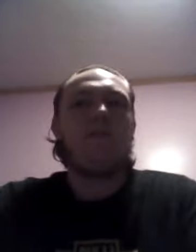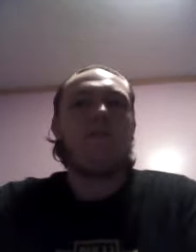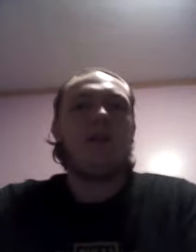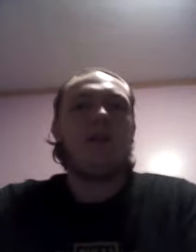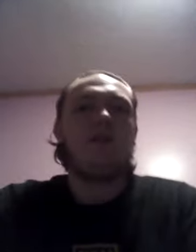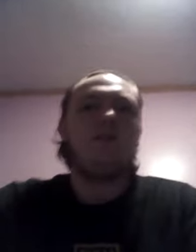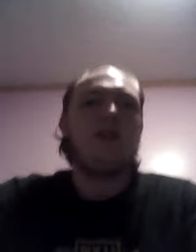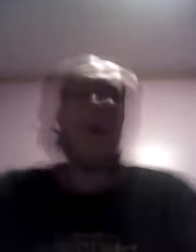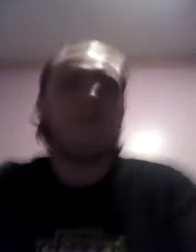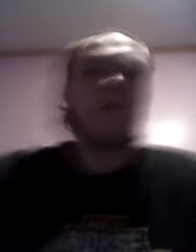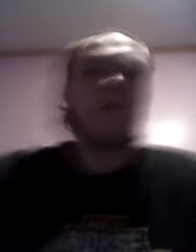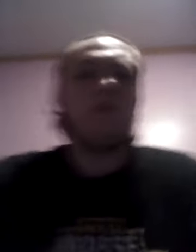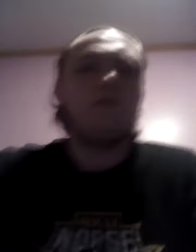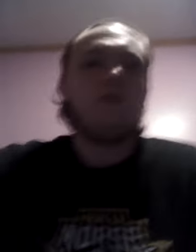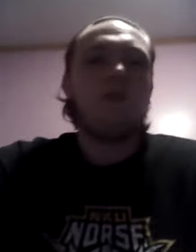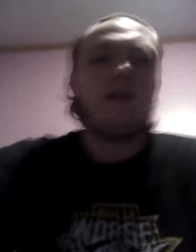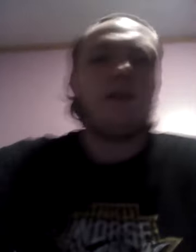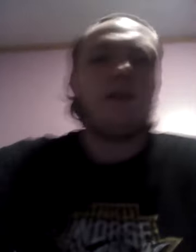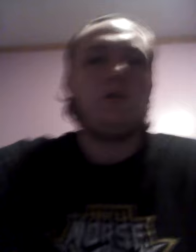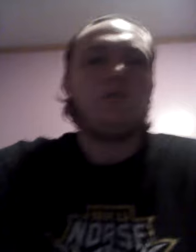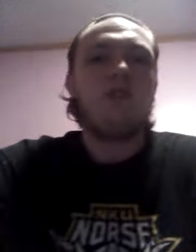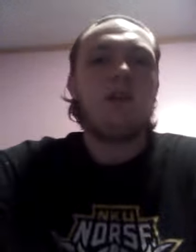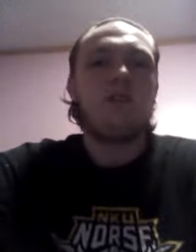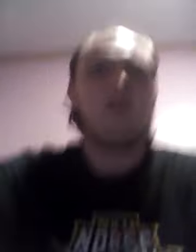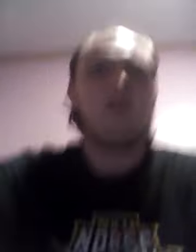fake news and a press corps eager to challenge his agenda.